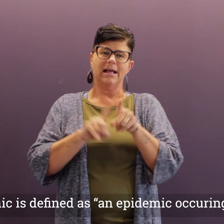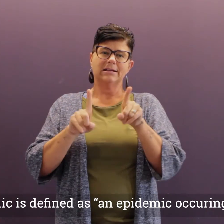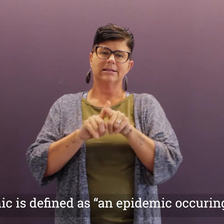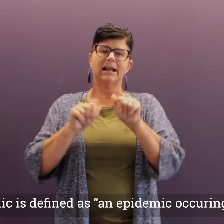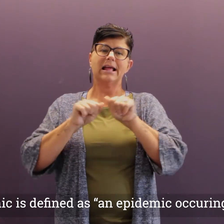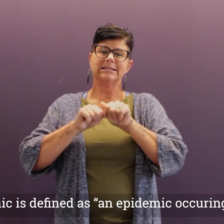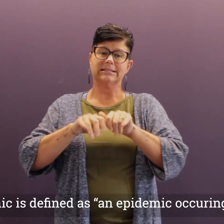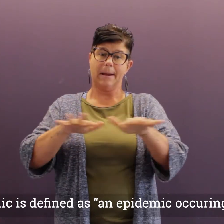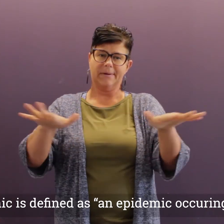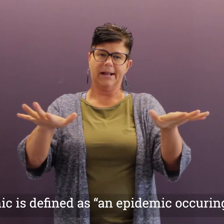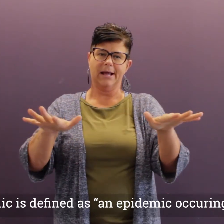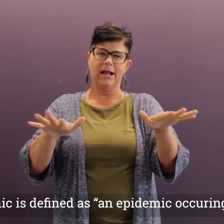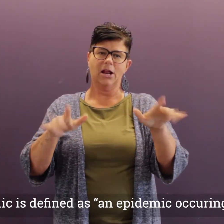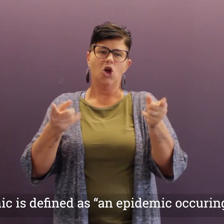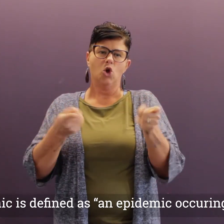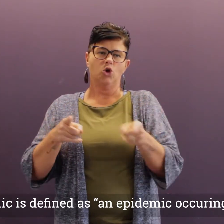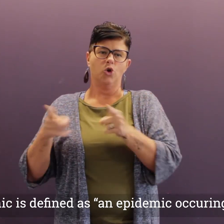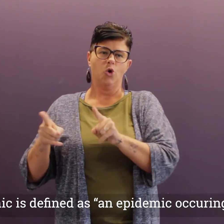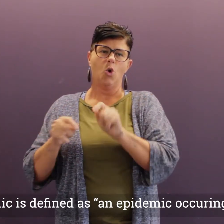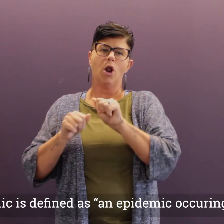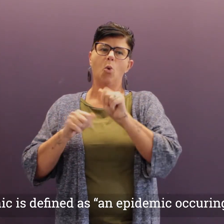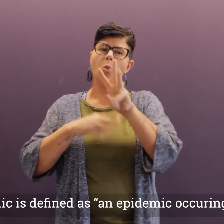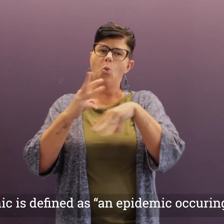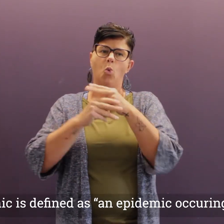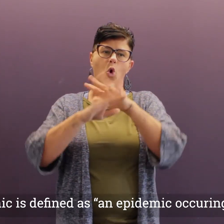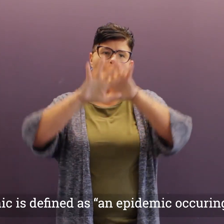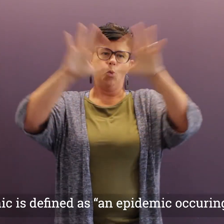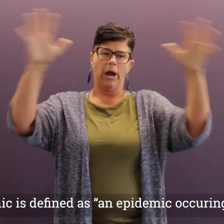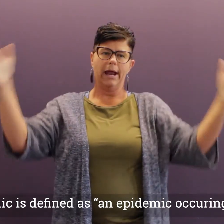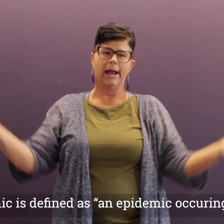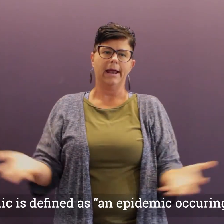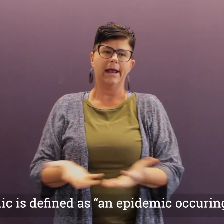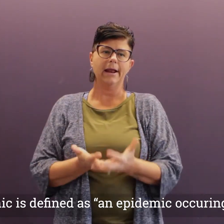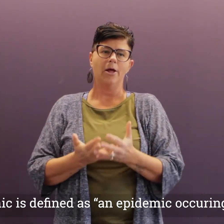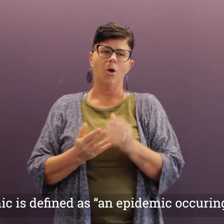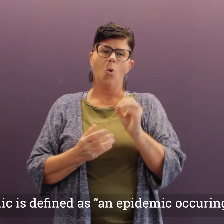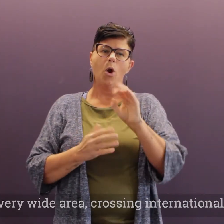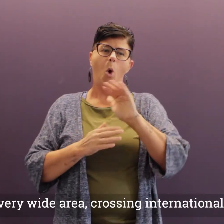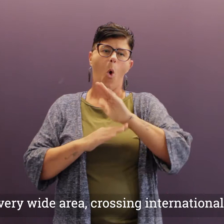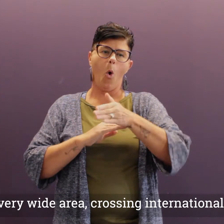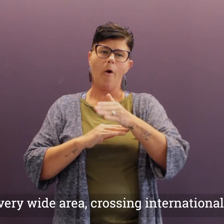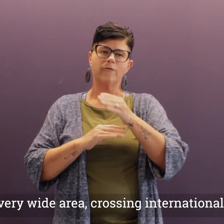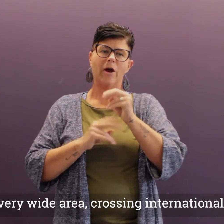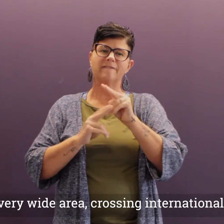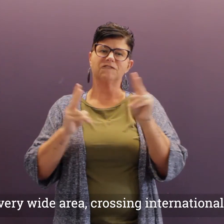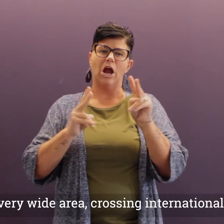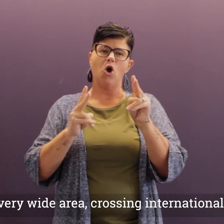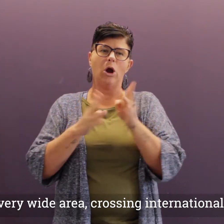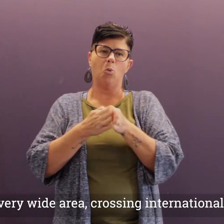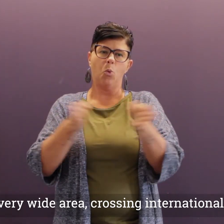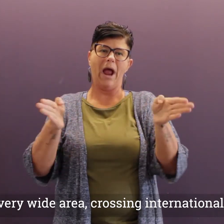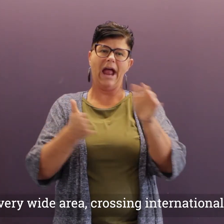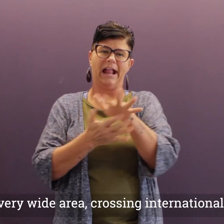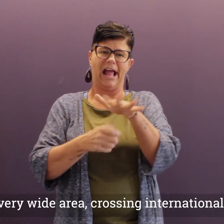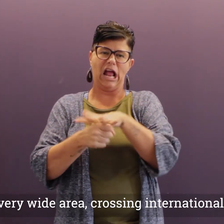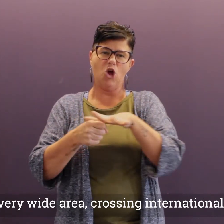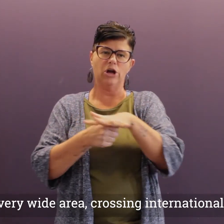A pandemic is defined as an epidemic occurring worldwide or over a very wide area, crossing